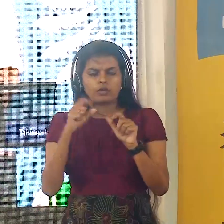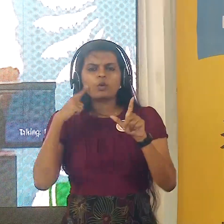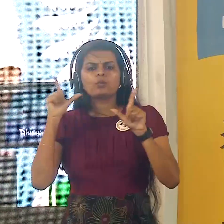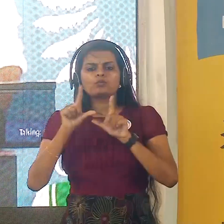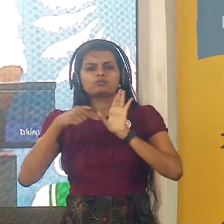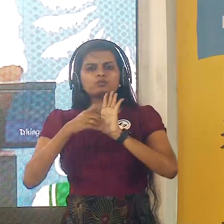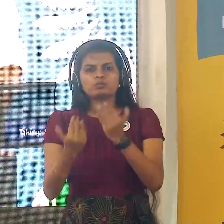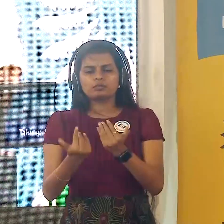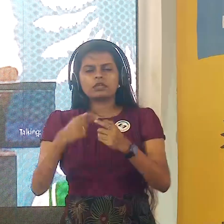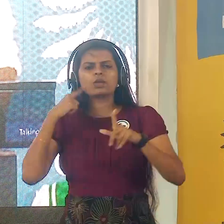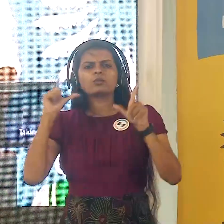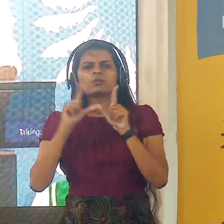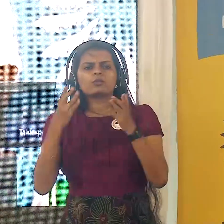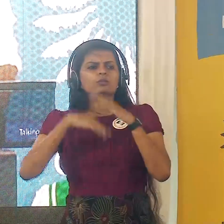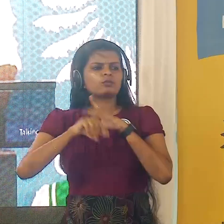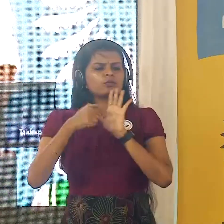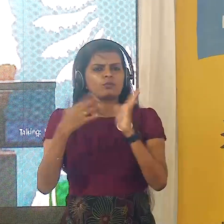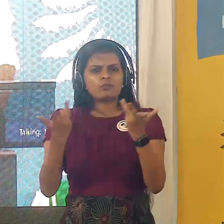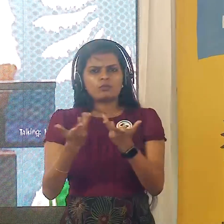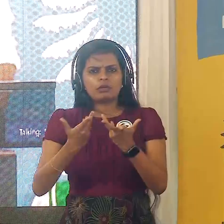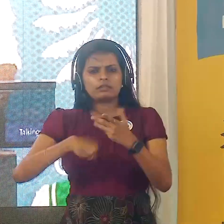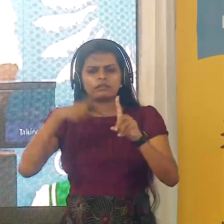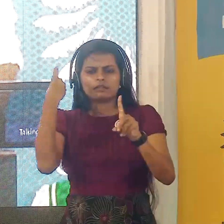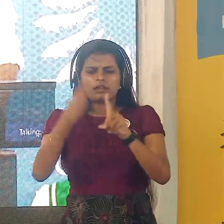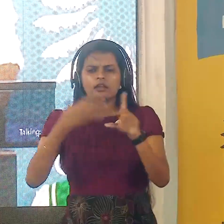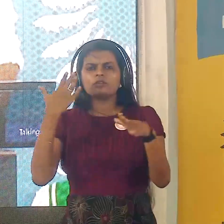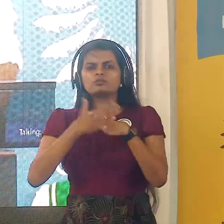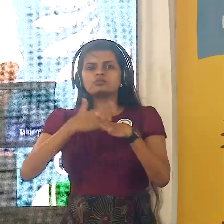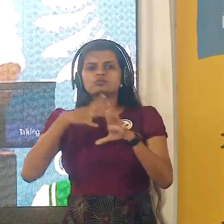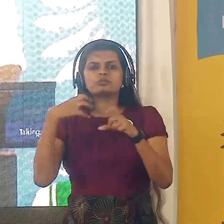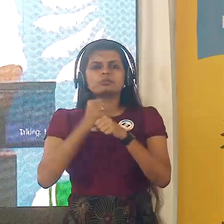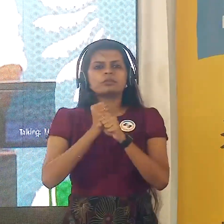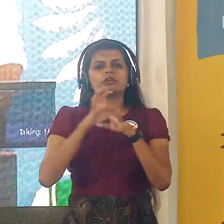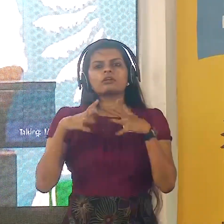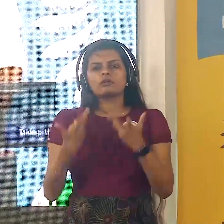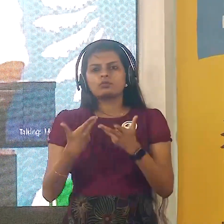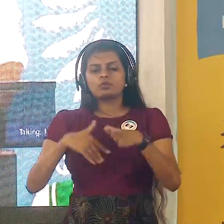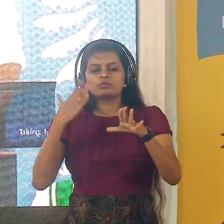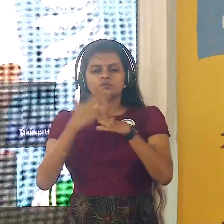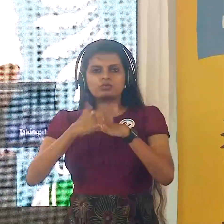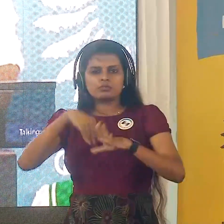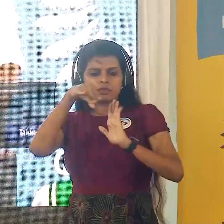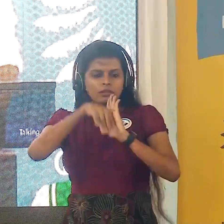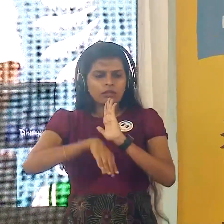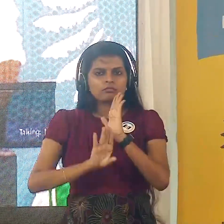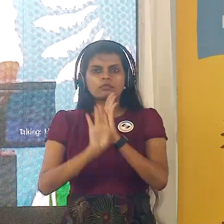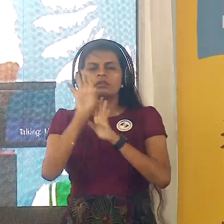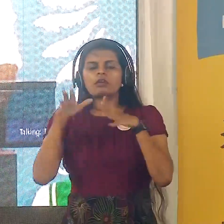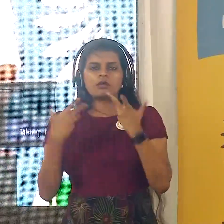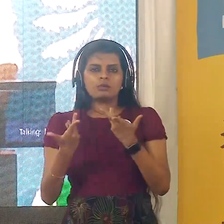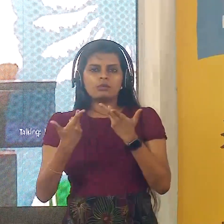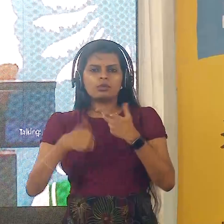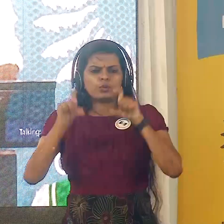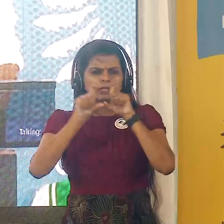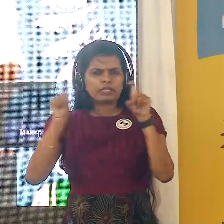it, which are the sectors where Kerala has created jobs and which are the sectors where jobs have gone down. There is a very clear